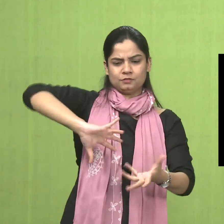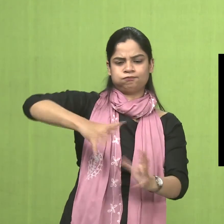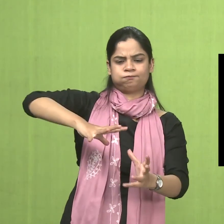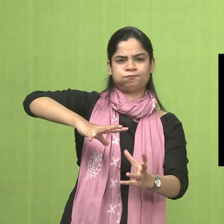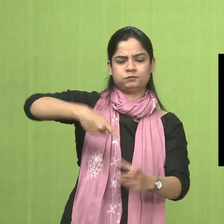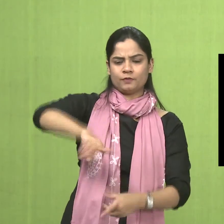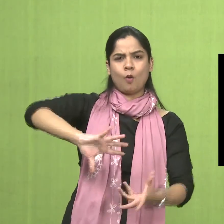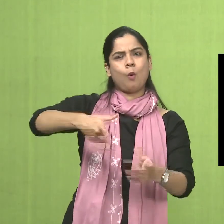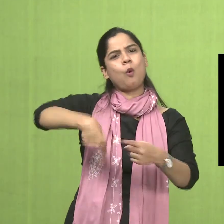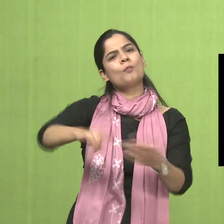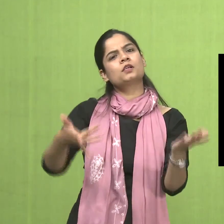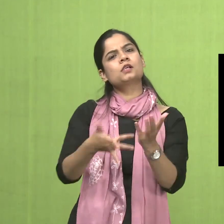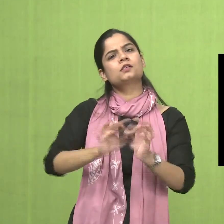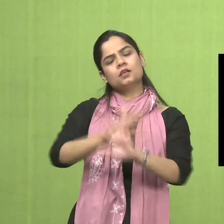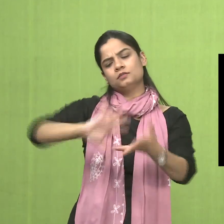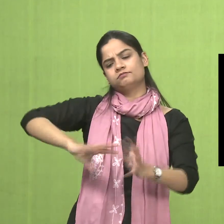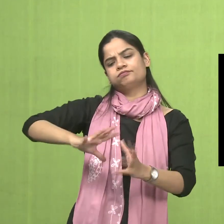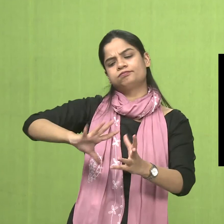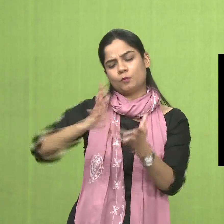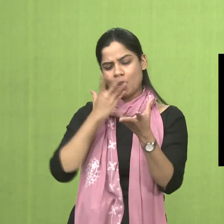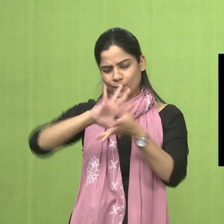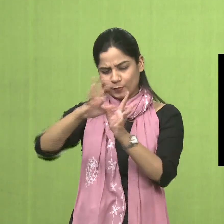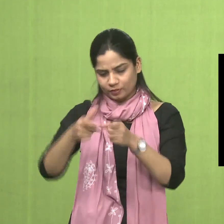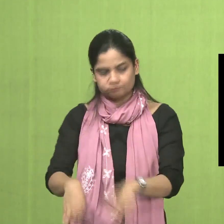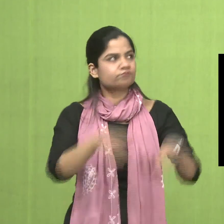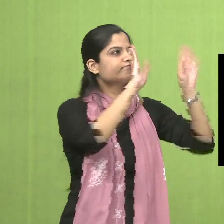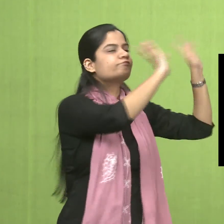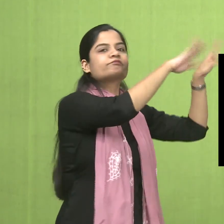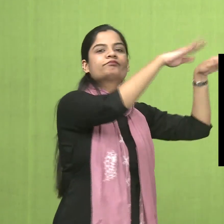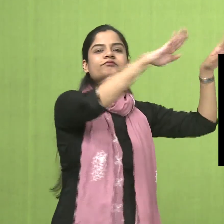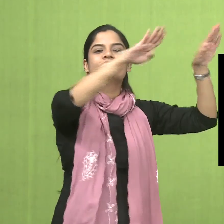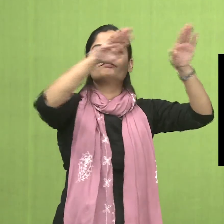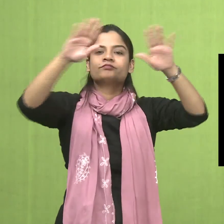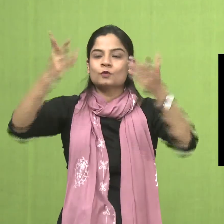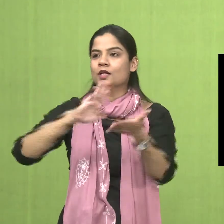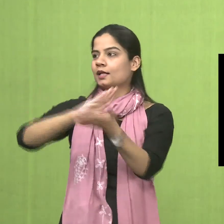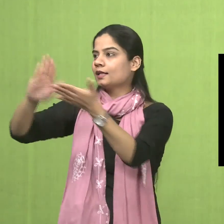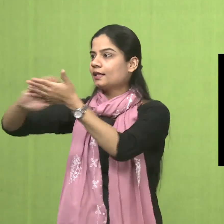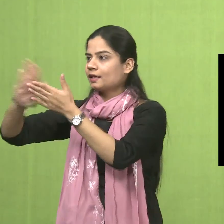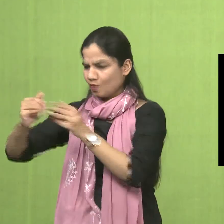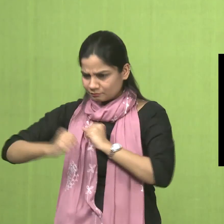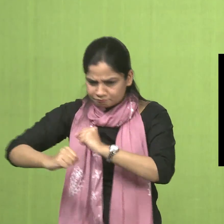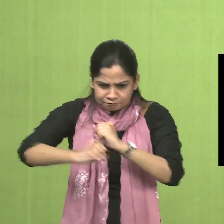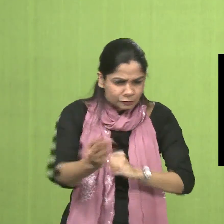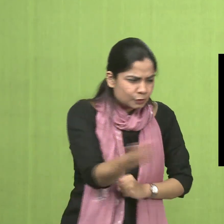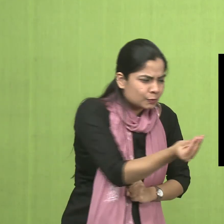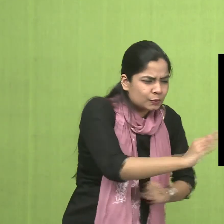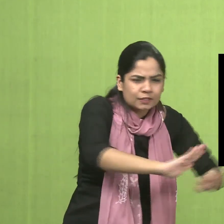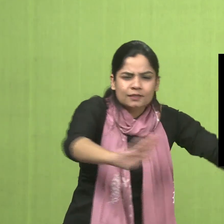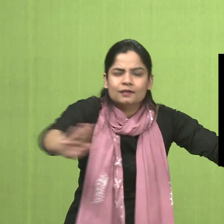semi-automatic washing machine for cleaning the clothes, for washing the clothes, drying the clothes, mopping a little bit, sweeping here and there,